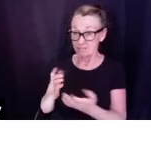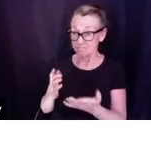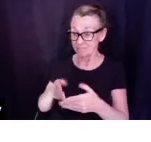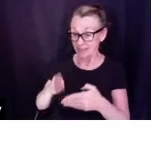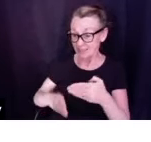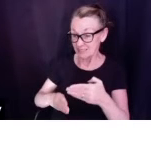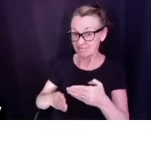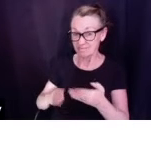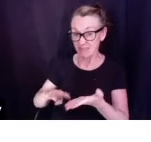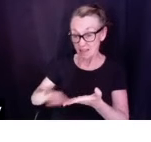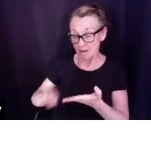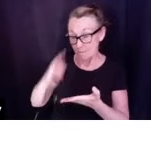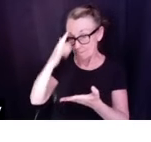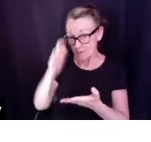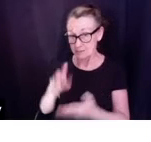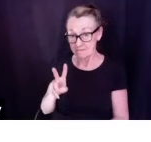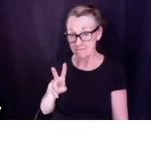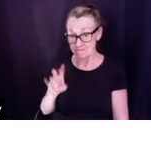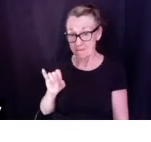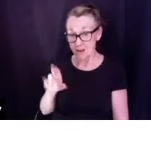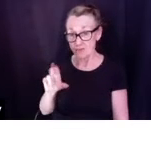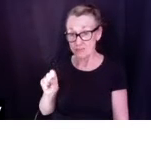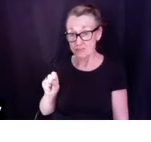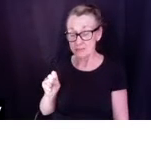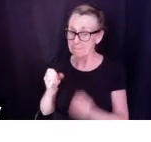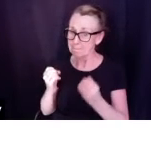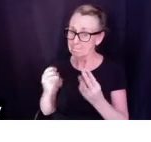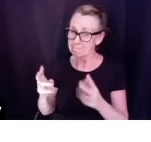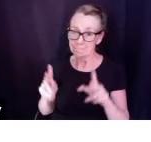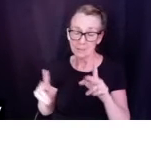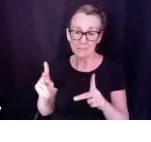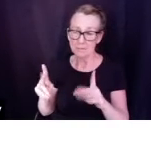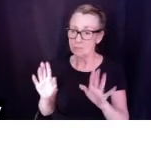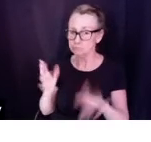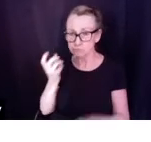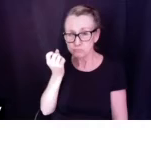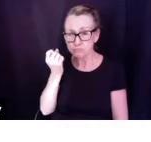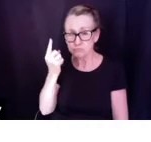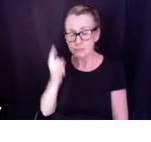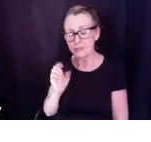of the virus. So many people in this situation, so it's okay to say that.